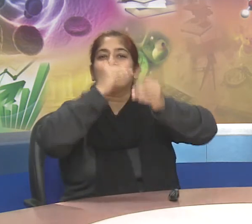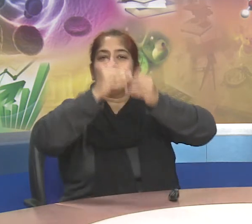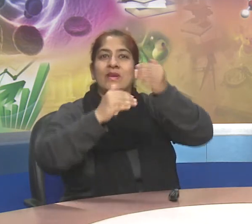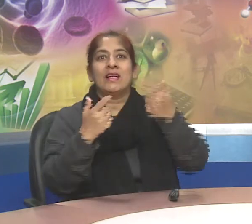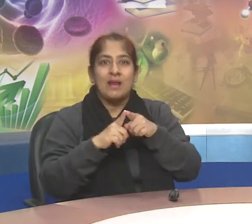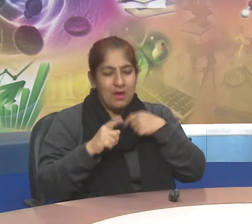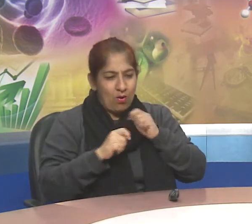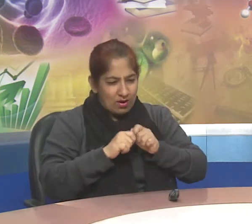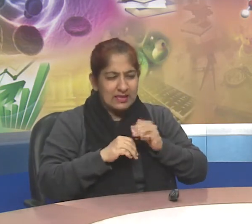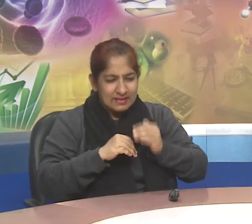Development.